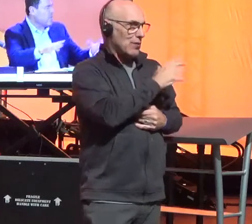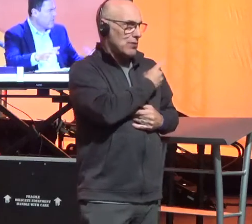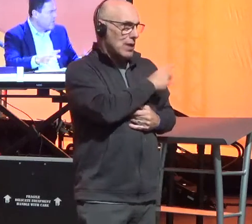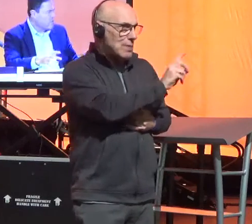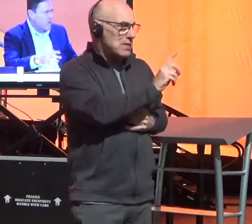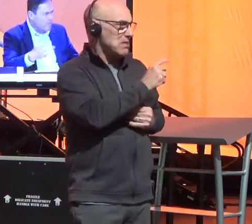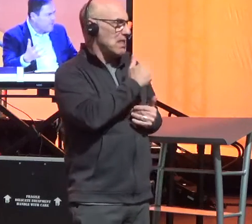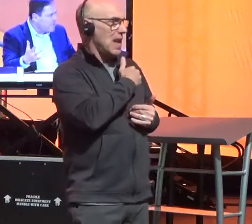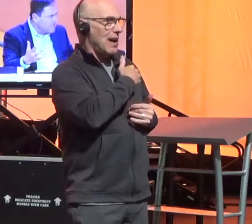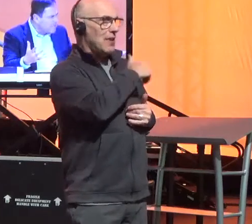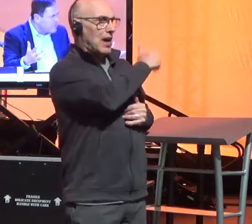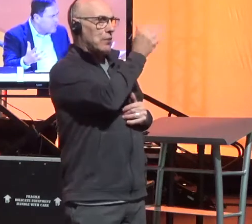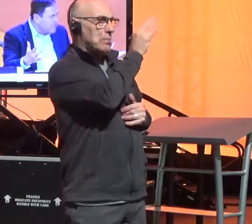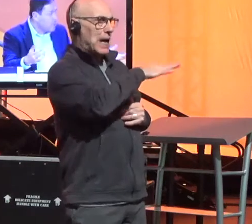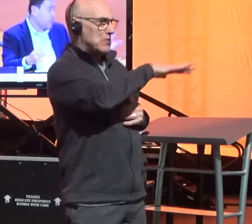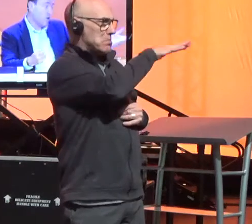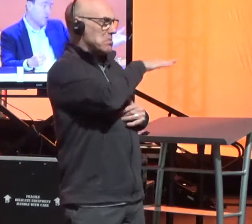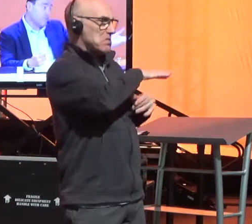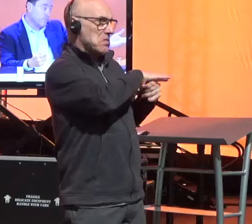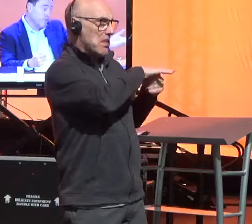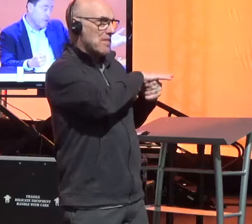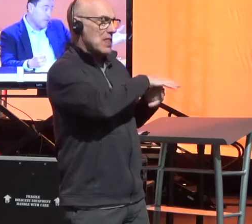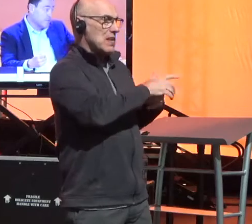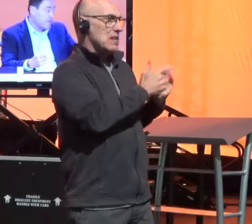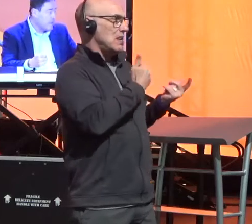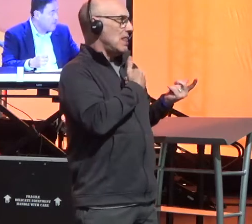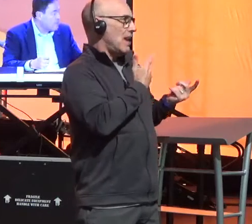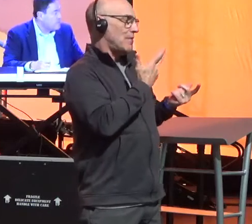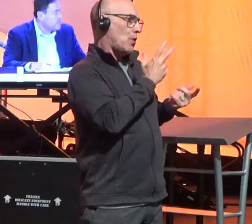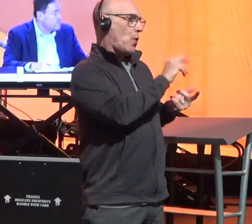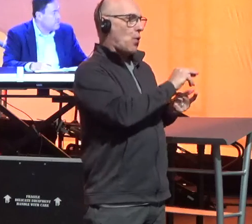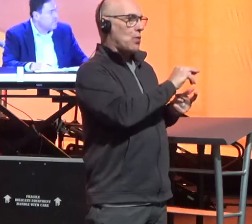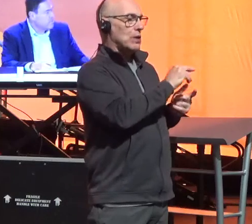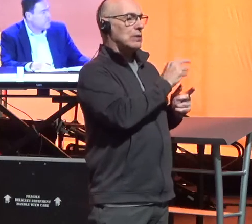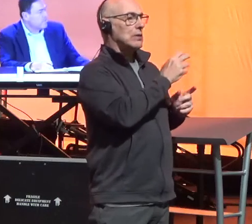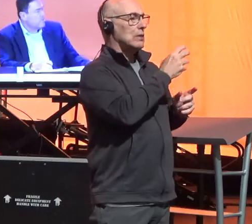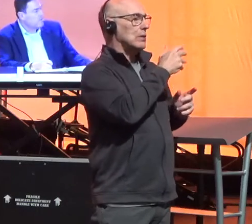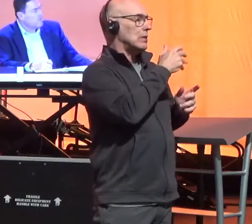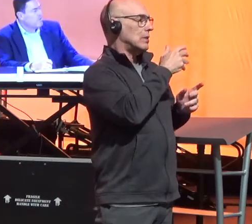in the area you cooperate with, you have your own Cutting It Straight conference.